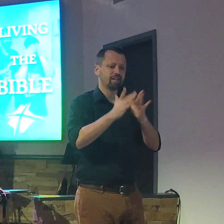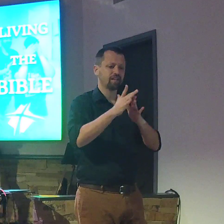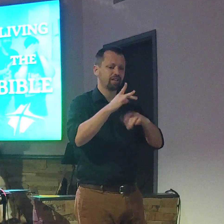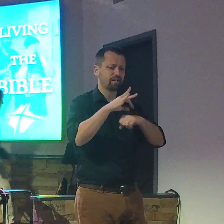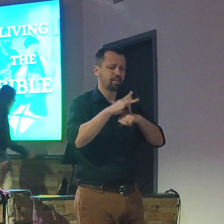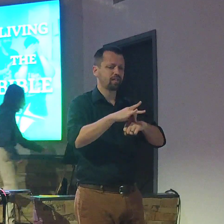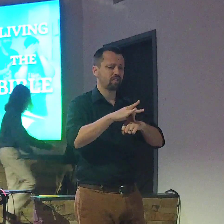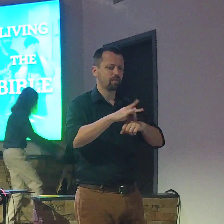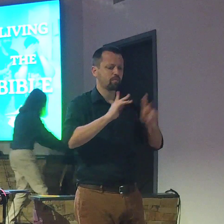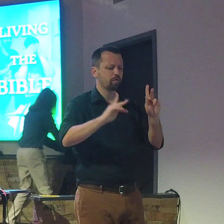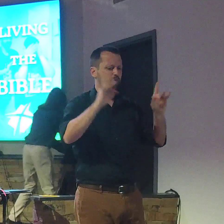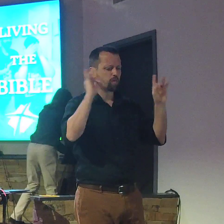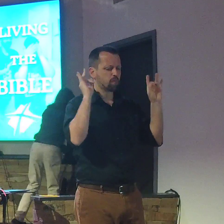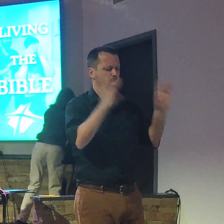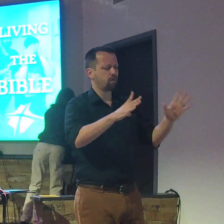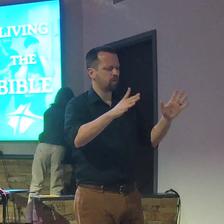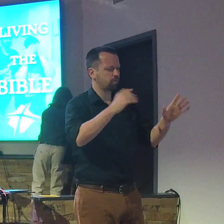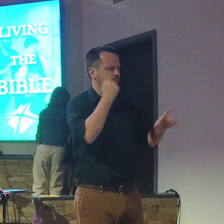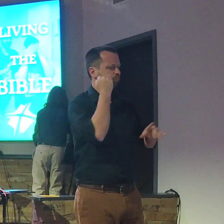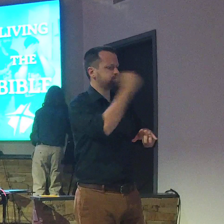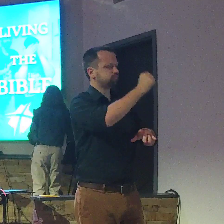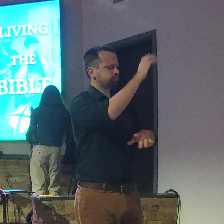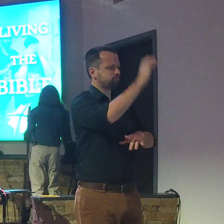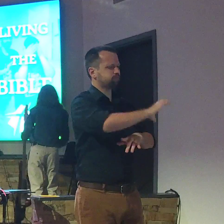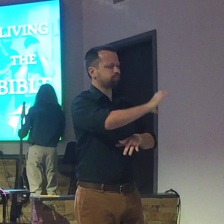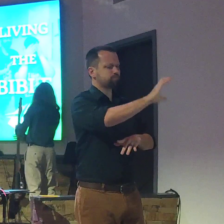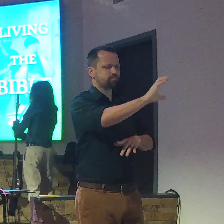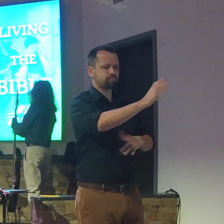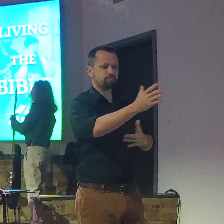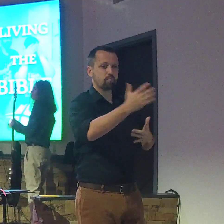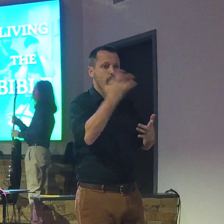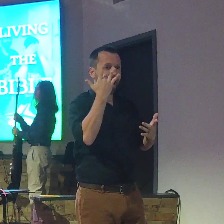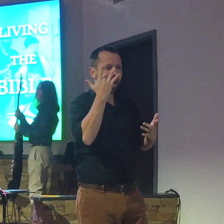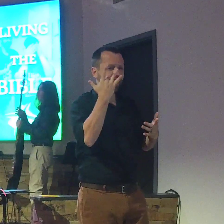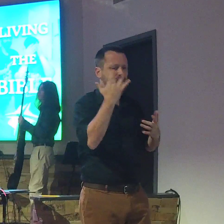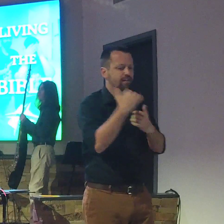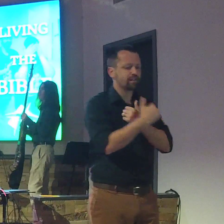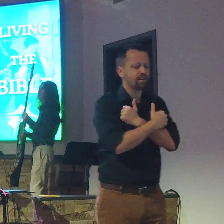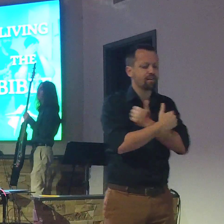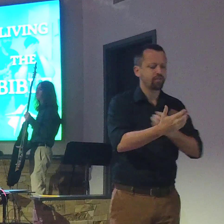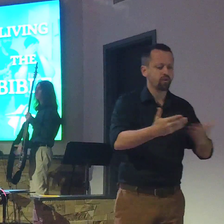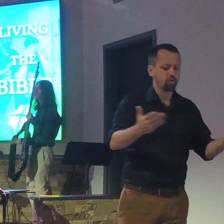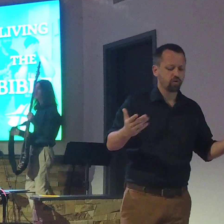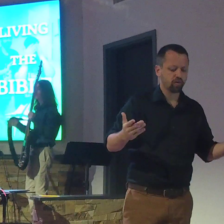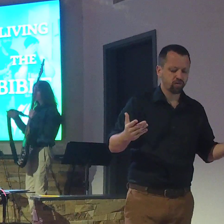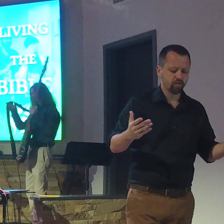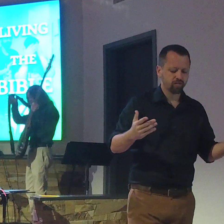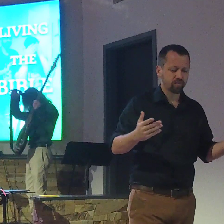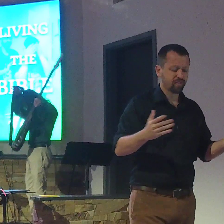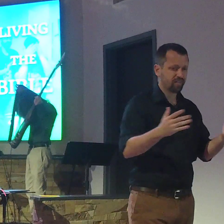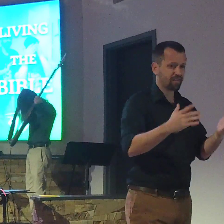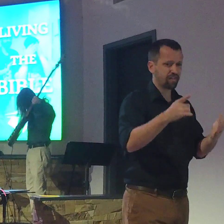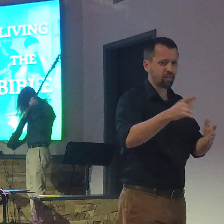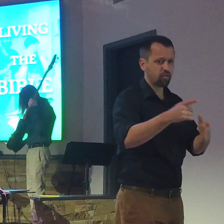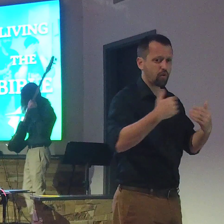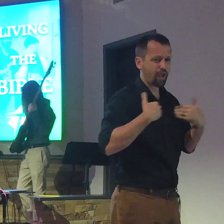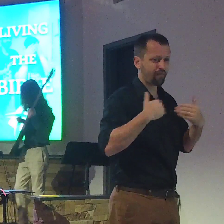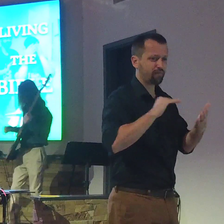to be rejected, to be crucified out of love for you, so you could be forgiven of your sins